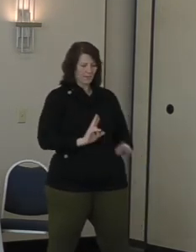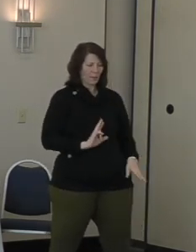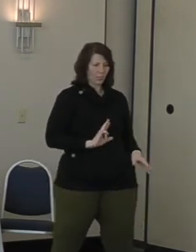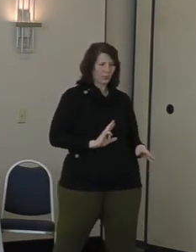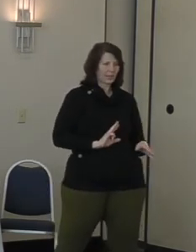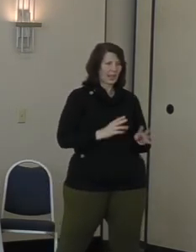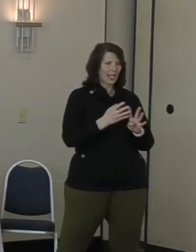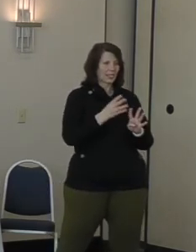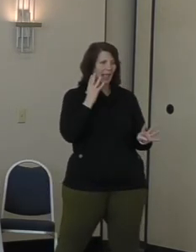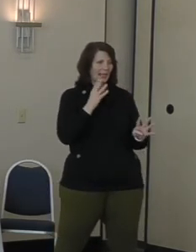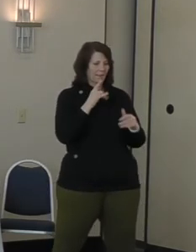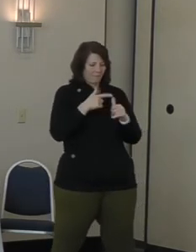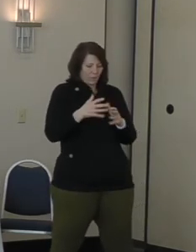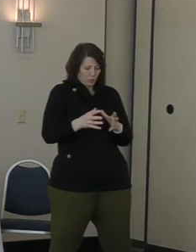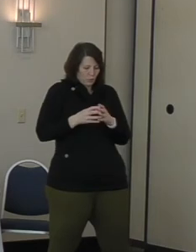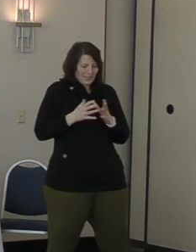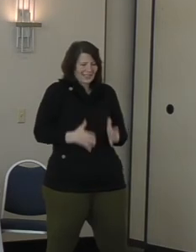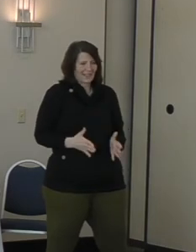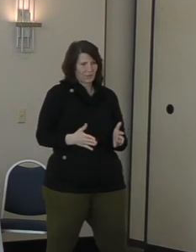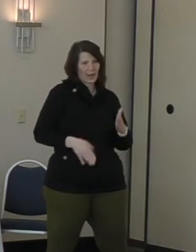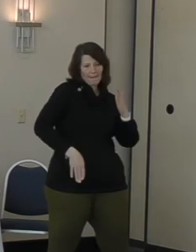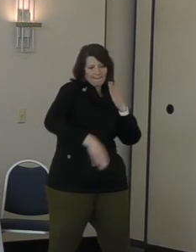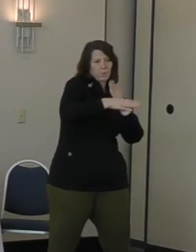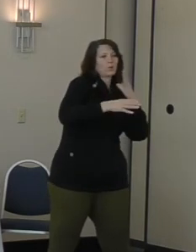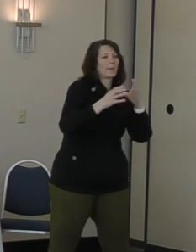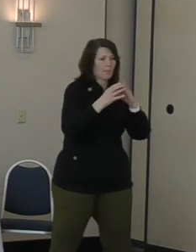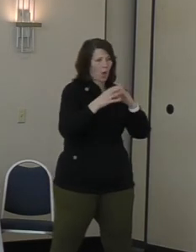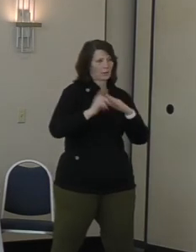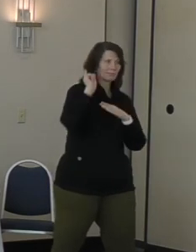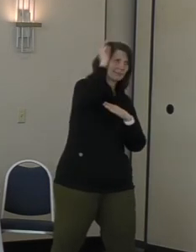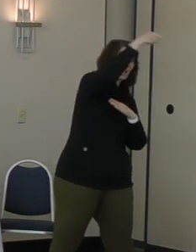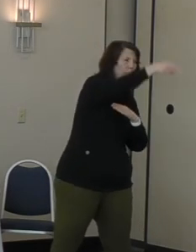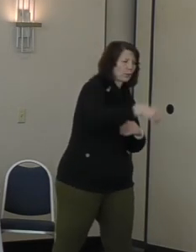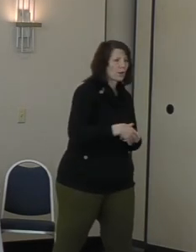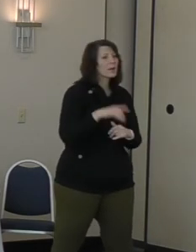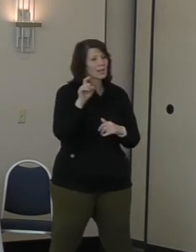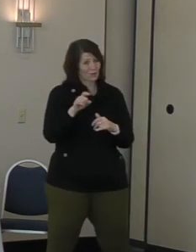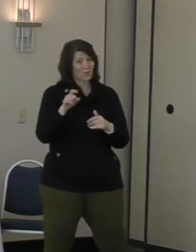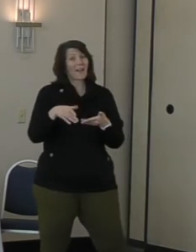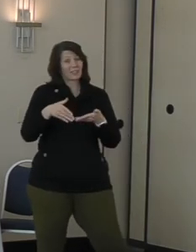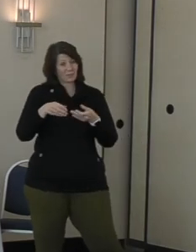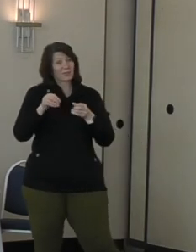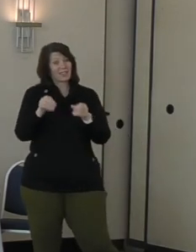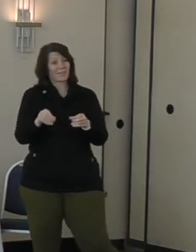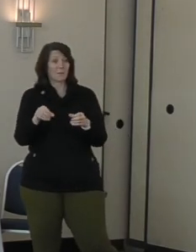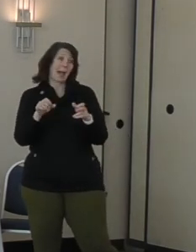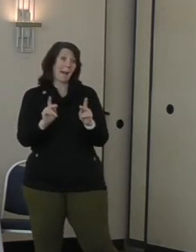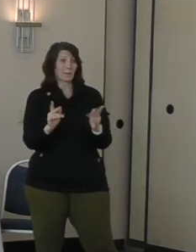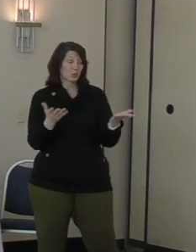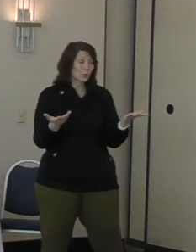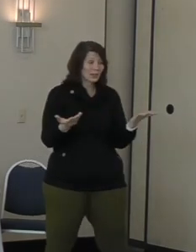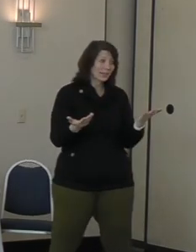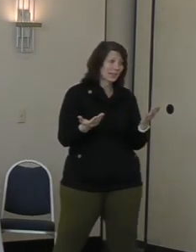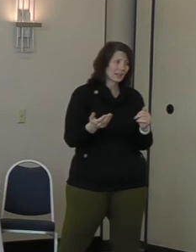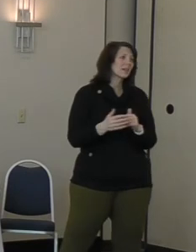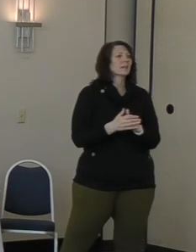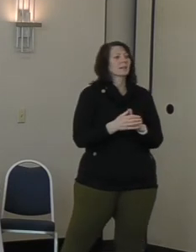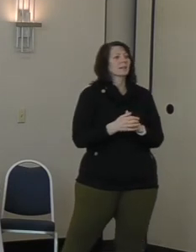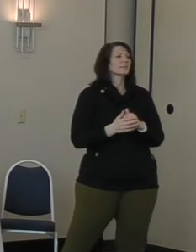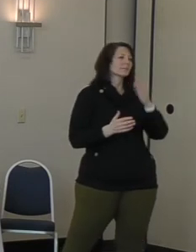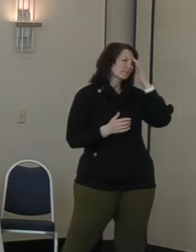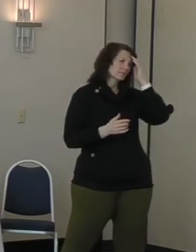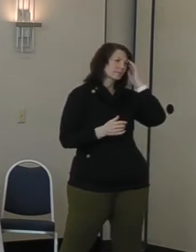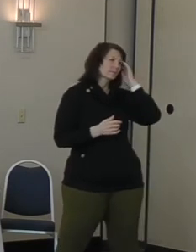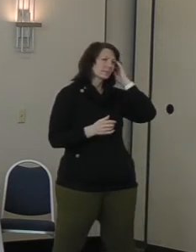and boot the ball down to the corner. You have to give them that flexibility, though. Now, I'm not saying I'll let everybody kick. God knows that'll turn into a shit